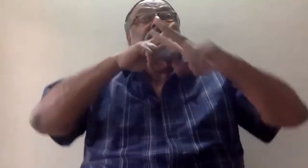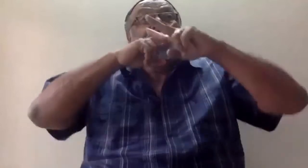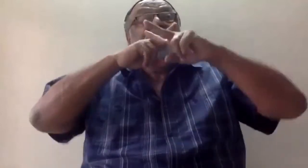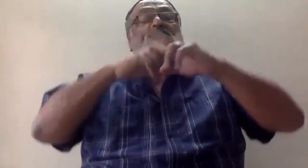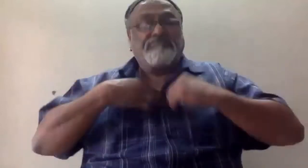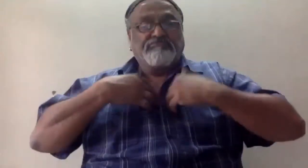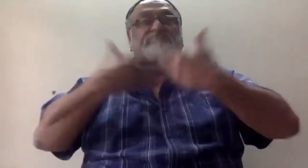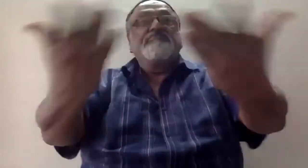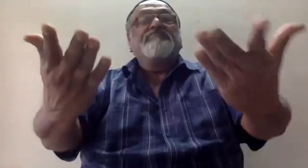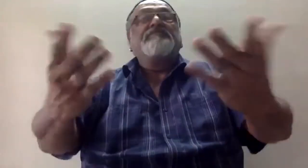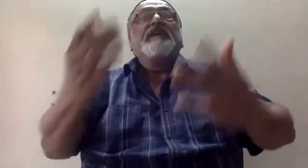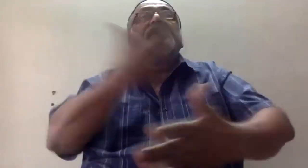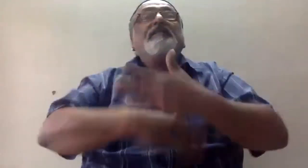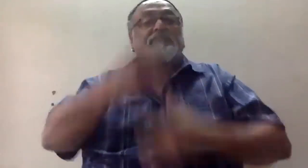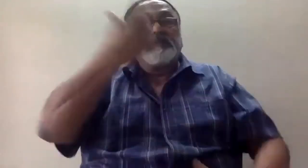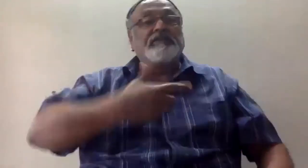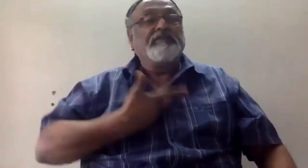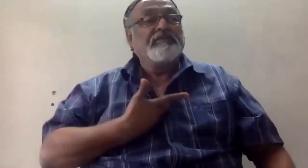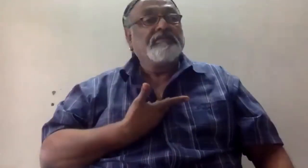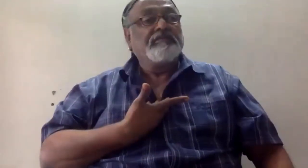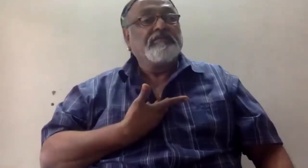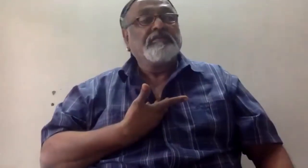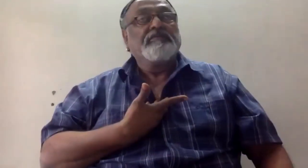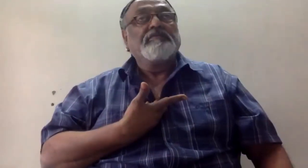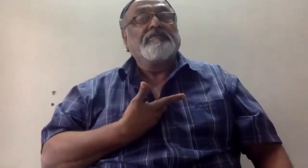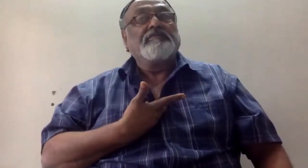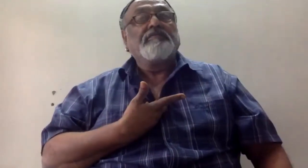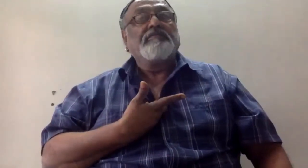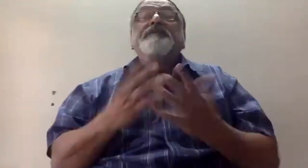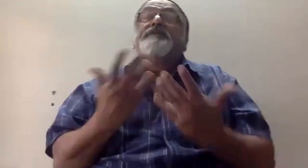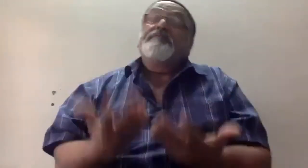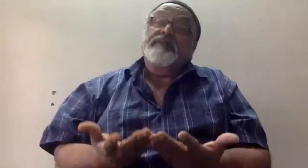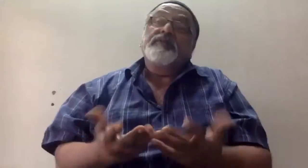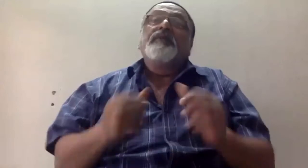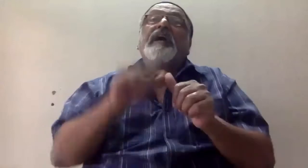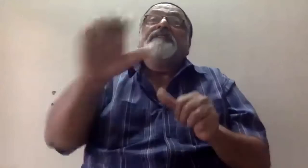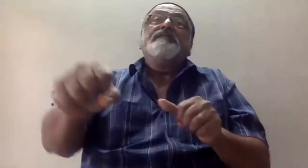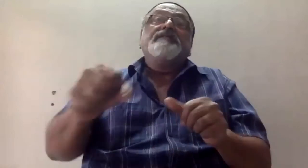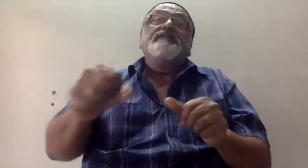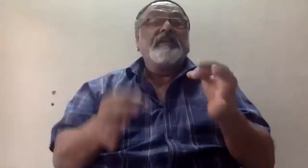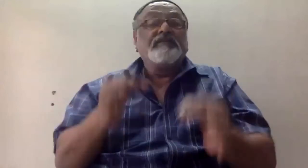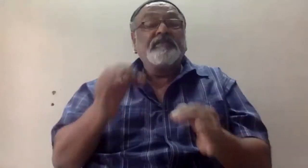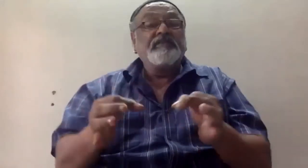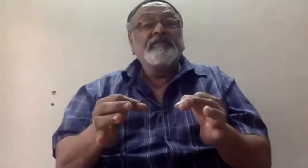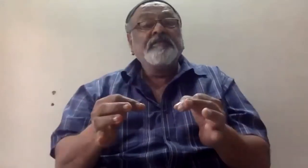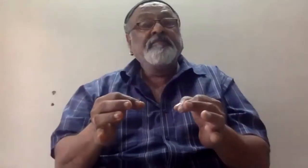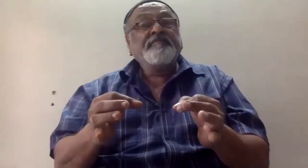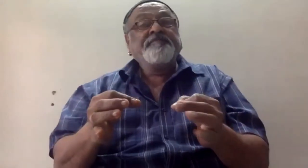I mean, how do we find so many barriers? And access to justice would mean looking at all these barriers